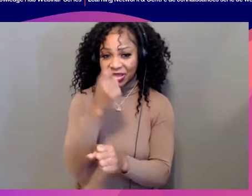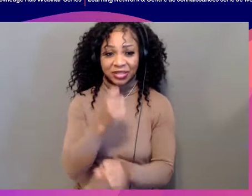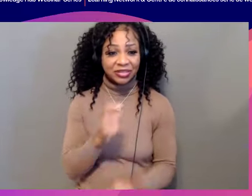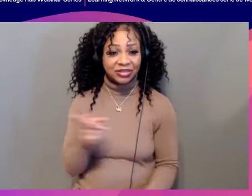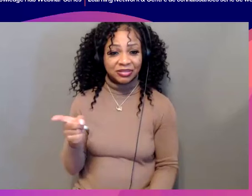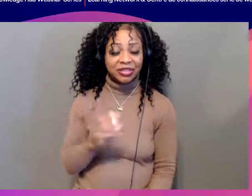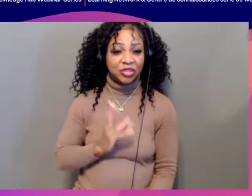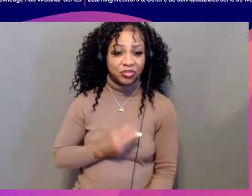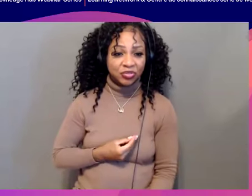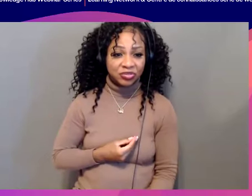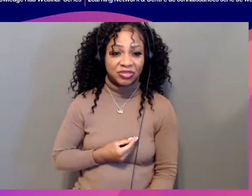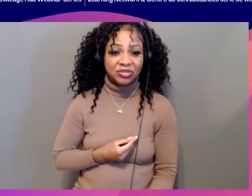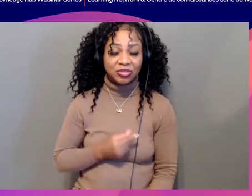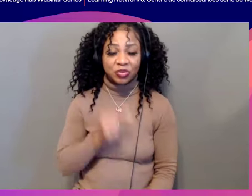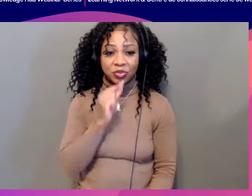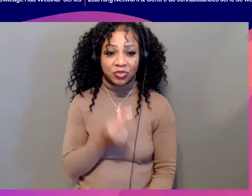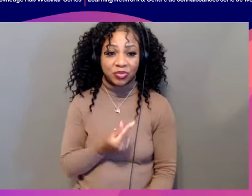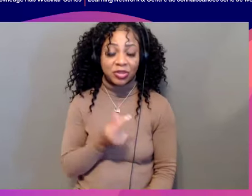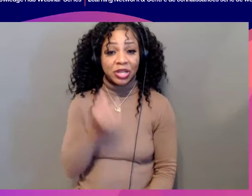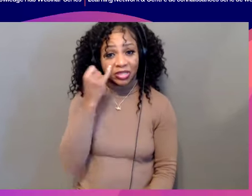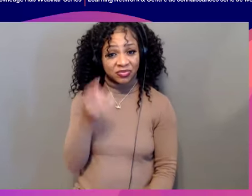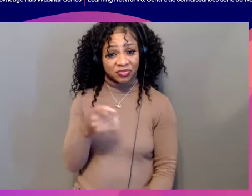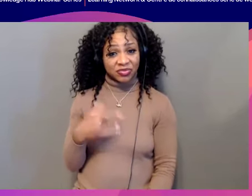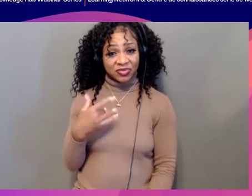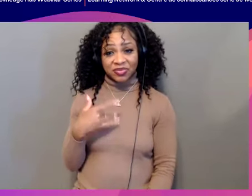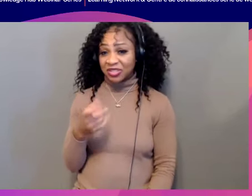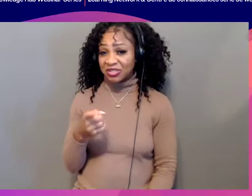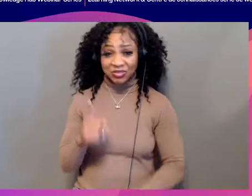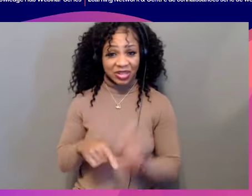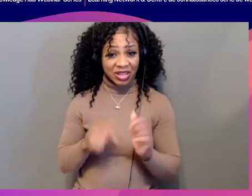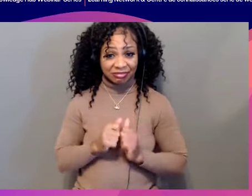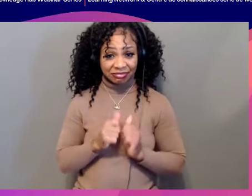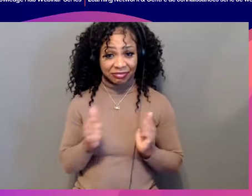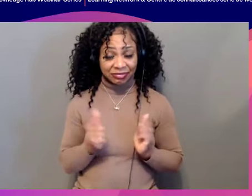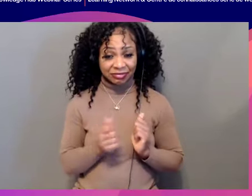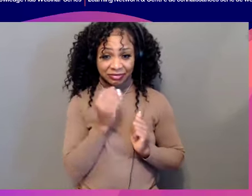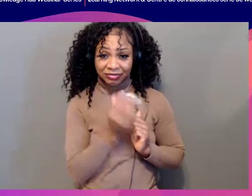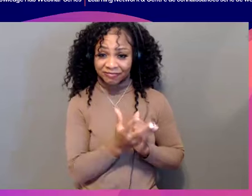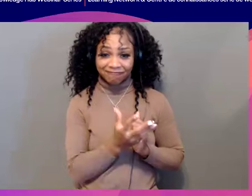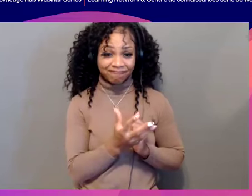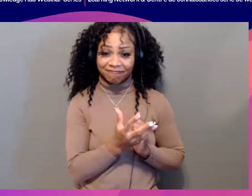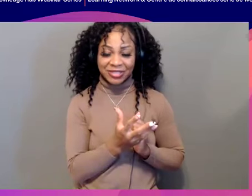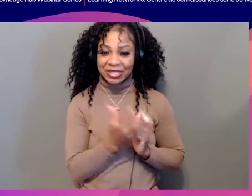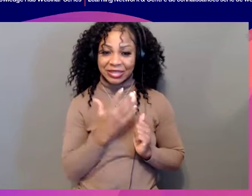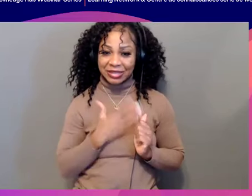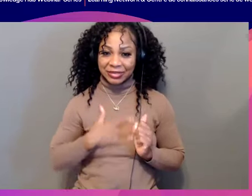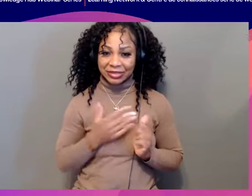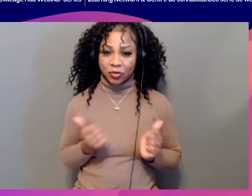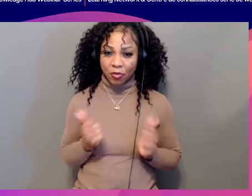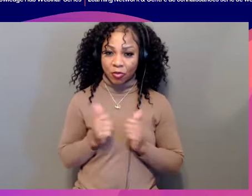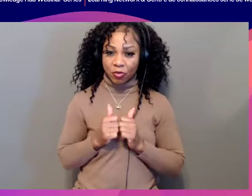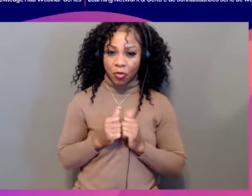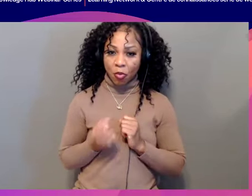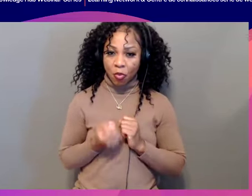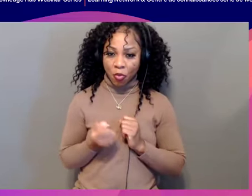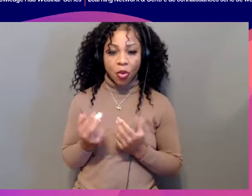trans. And so if you feel like it's a space that you can't, then don't yet, and talk to